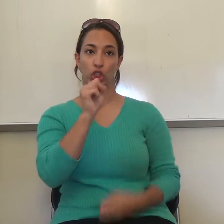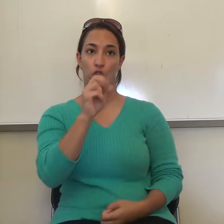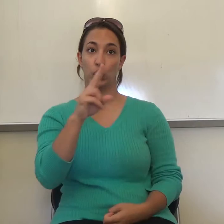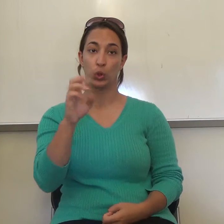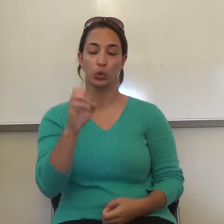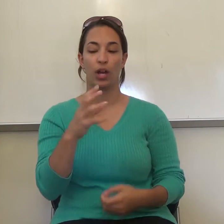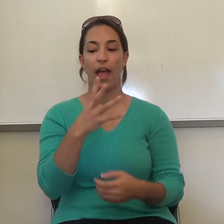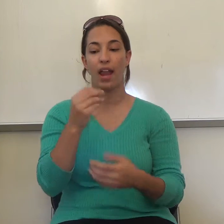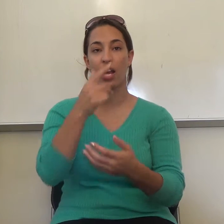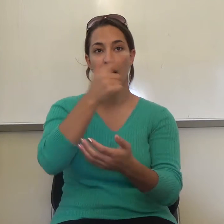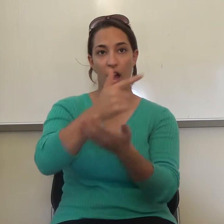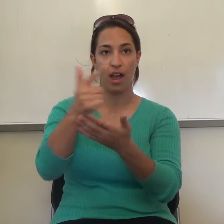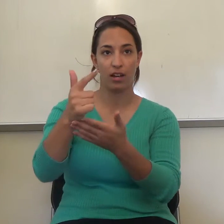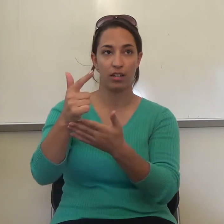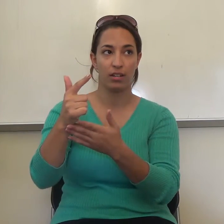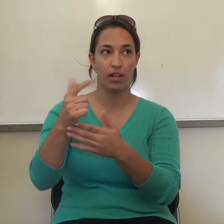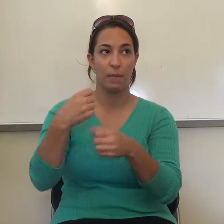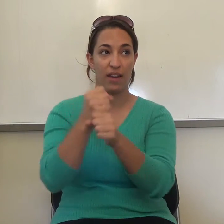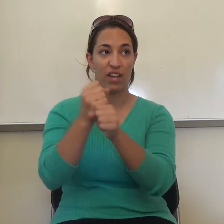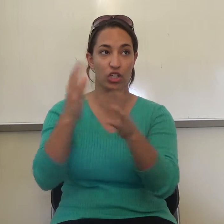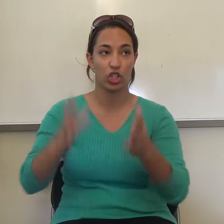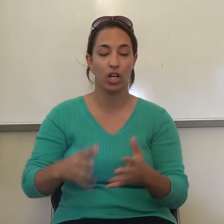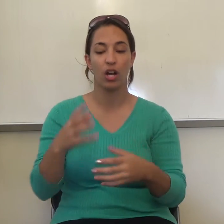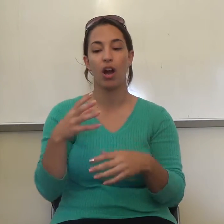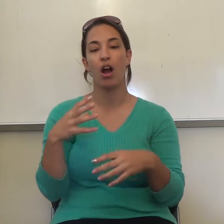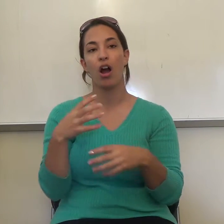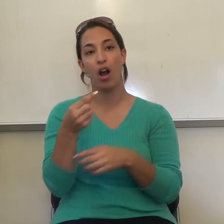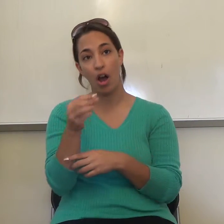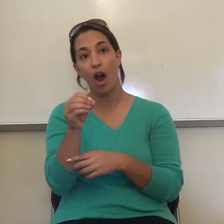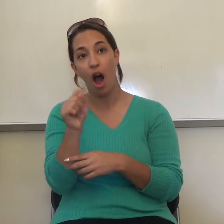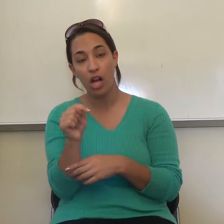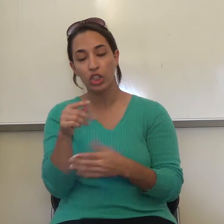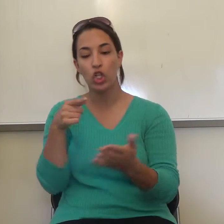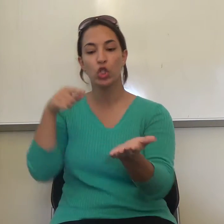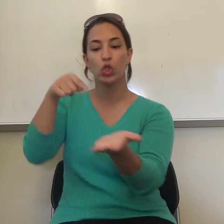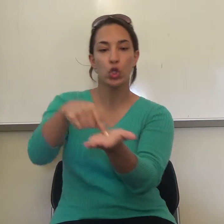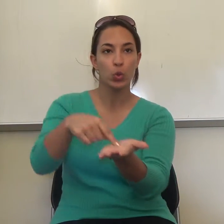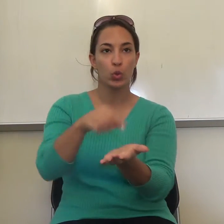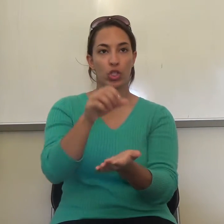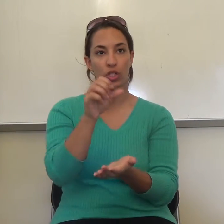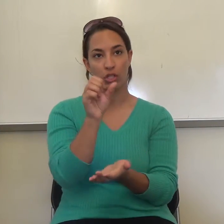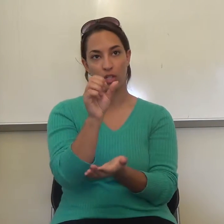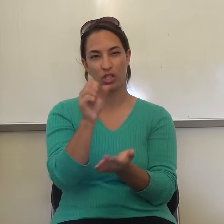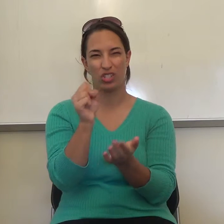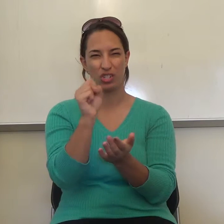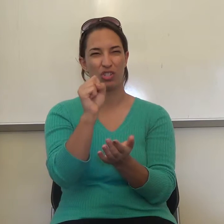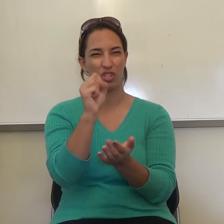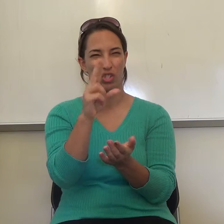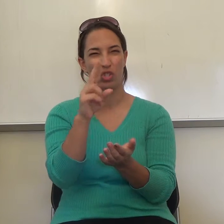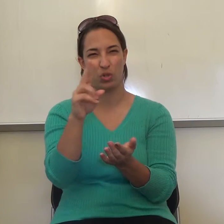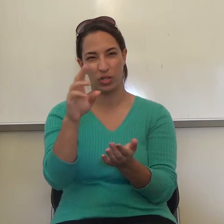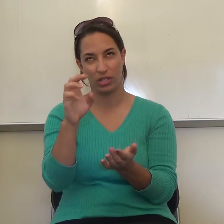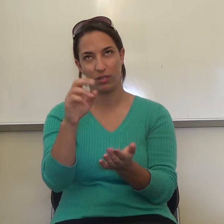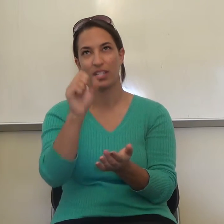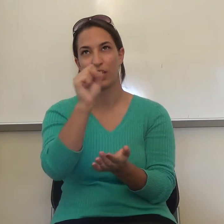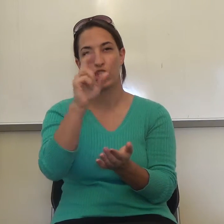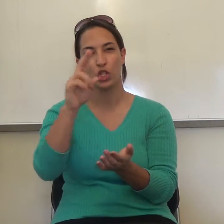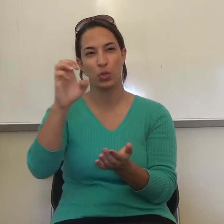word other there, manufacturers got sued by cities, right? Right. Okay, but